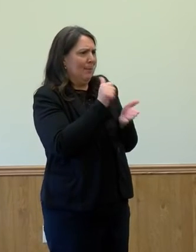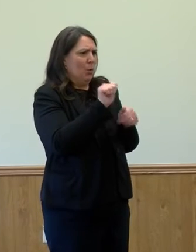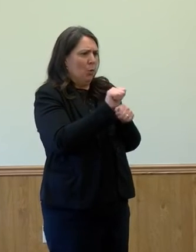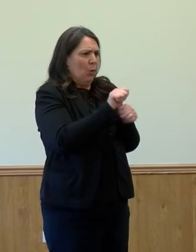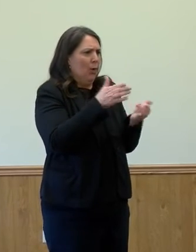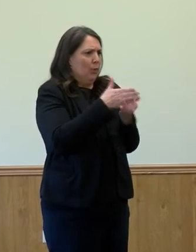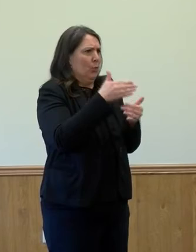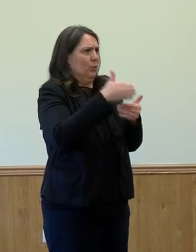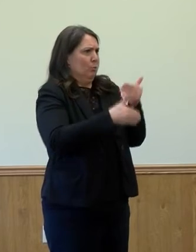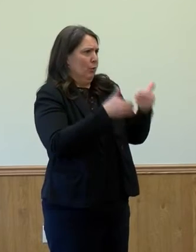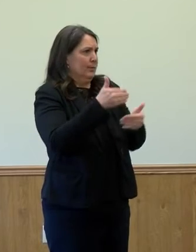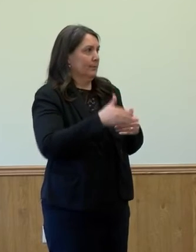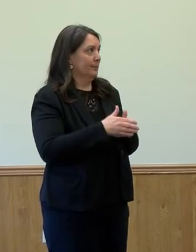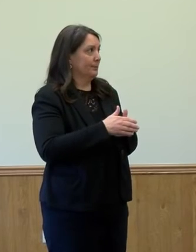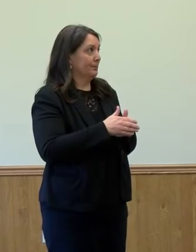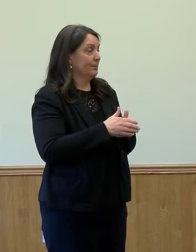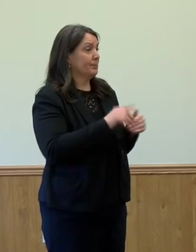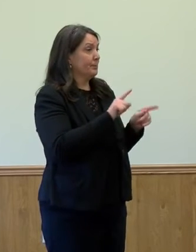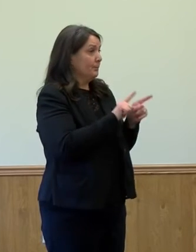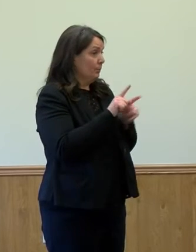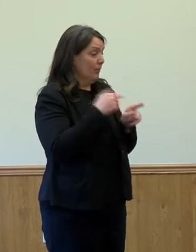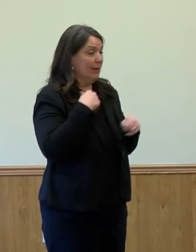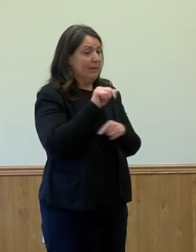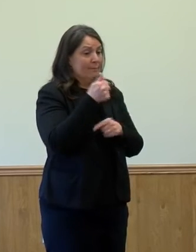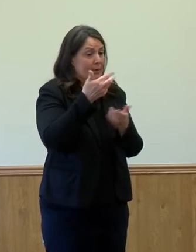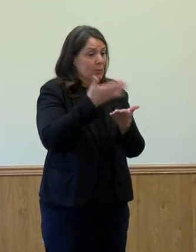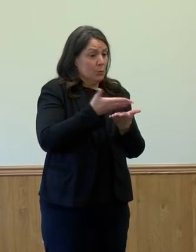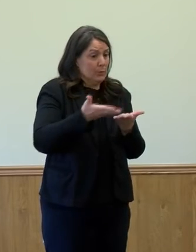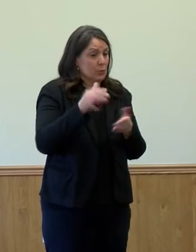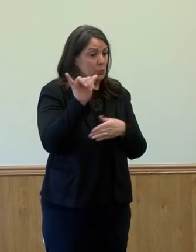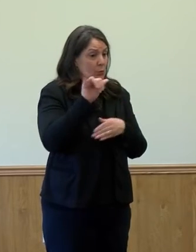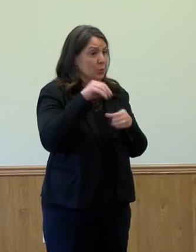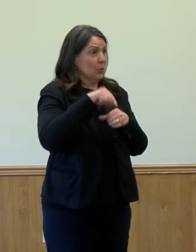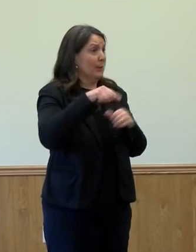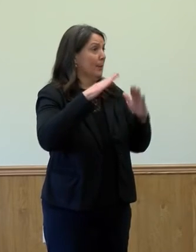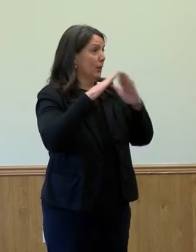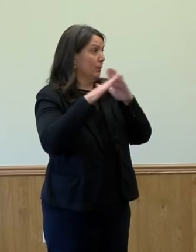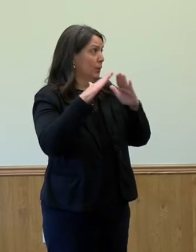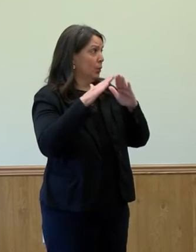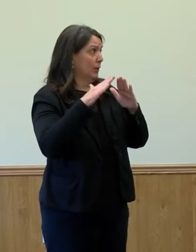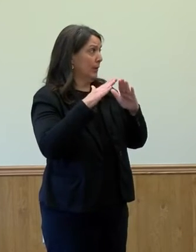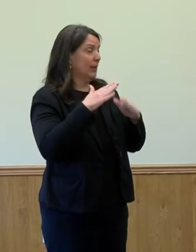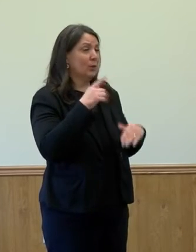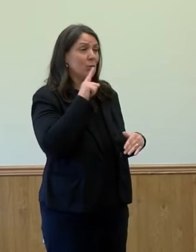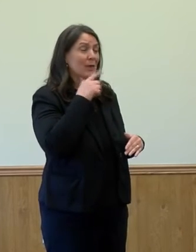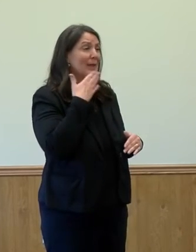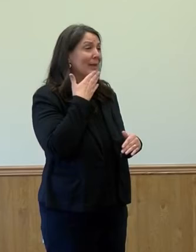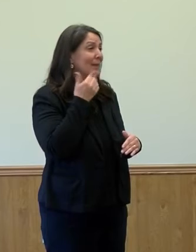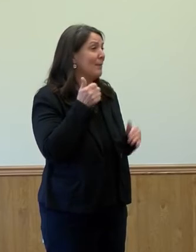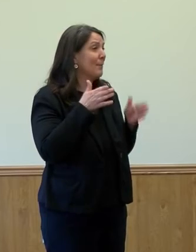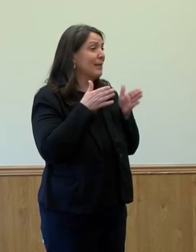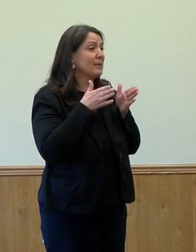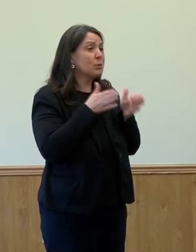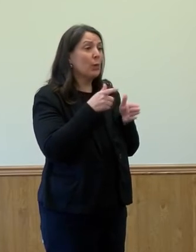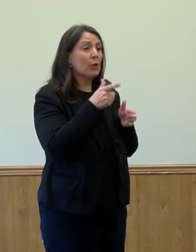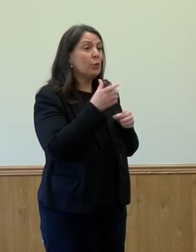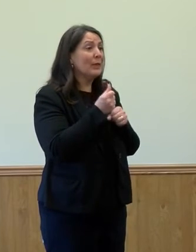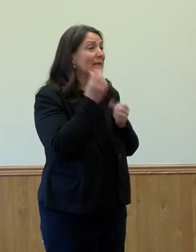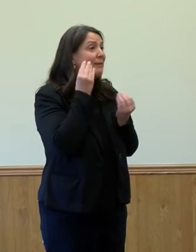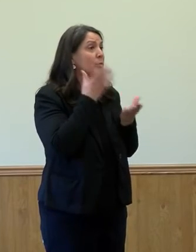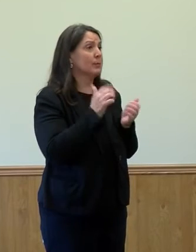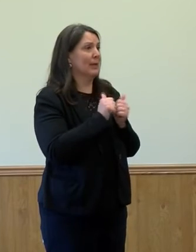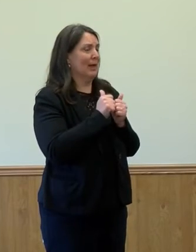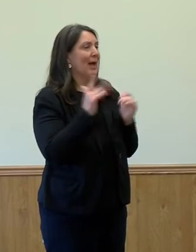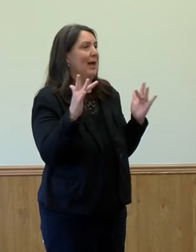available. Outside of rental assistance, there are some other resources available within our community. The best bet to get updated information is